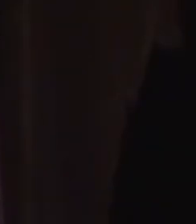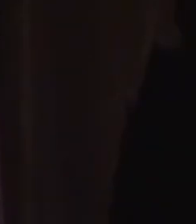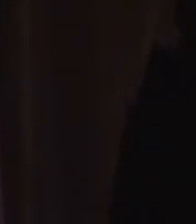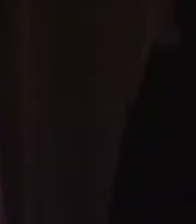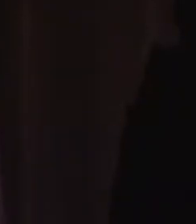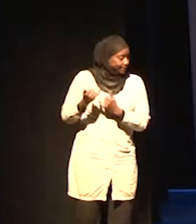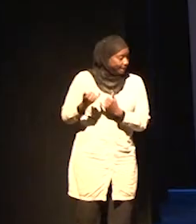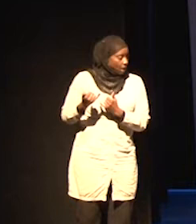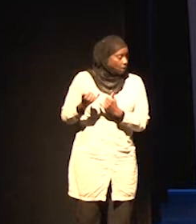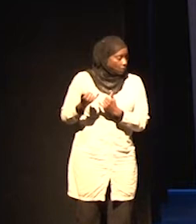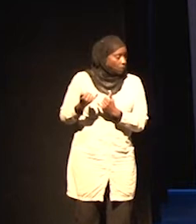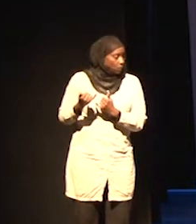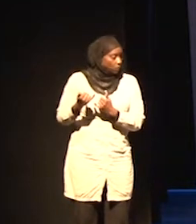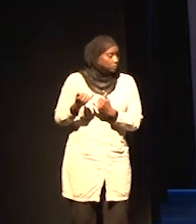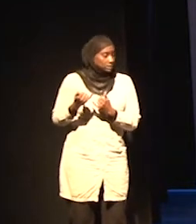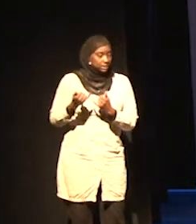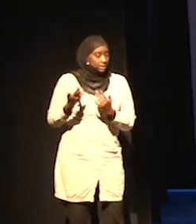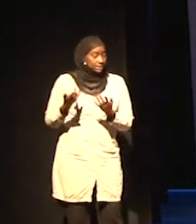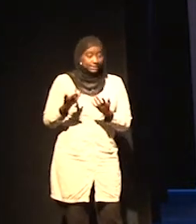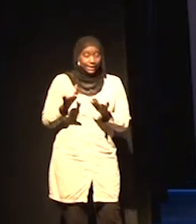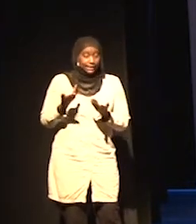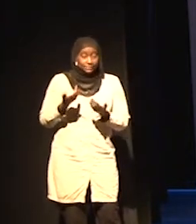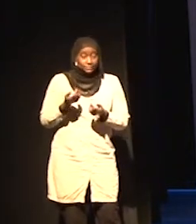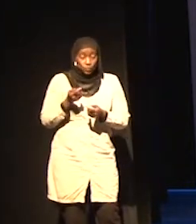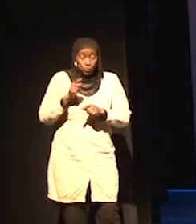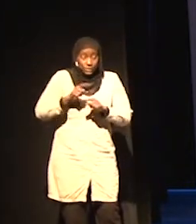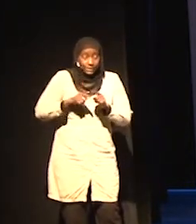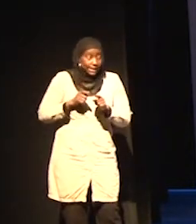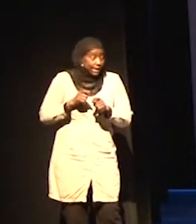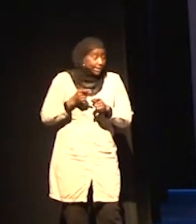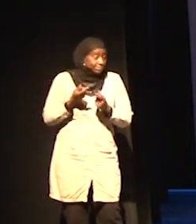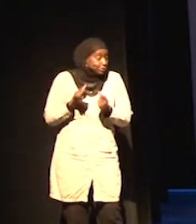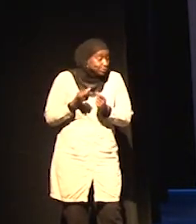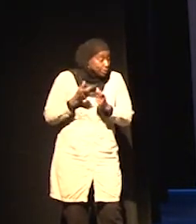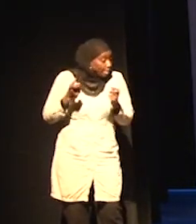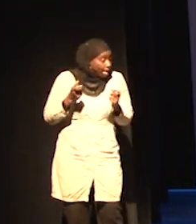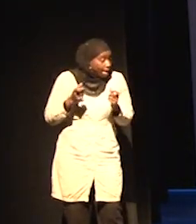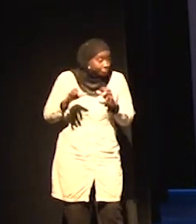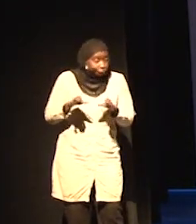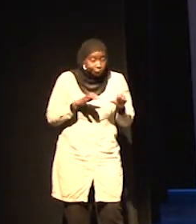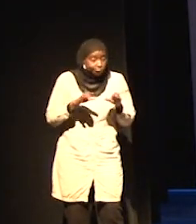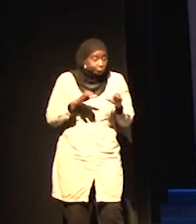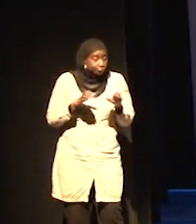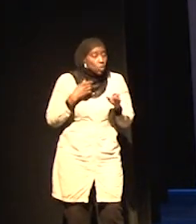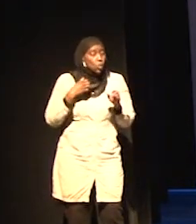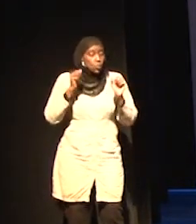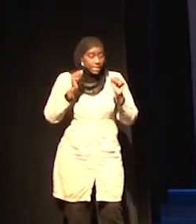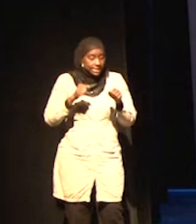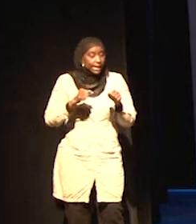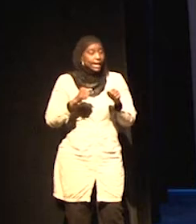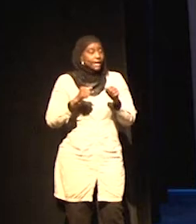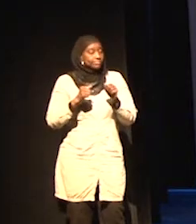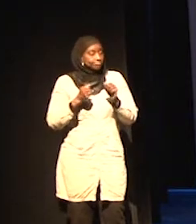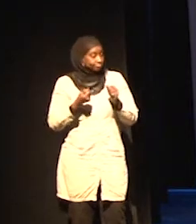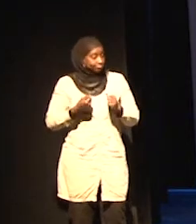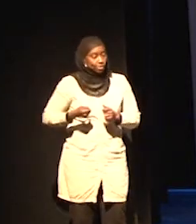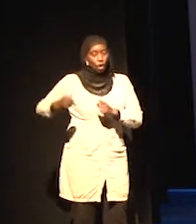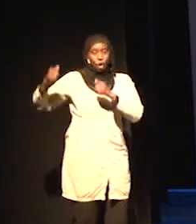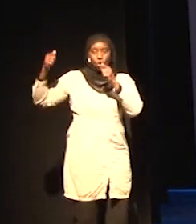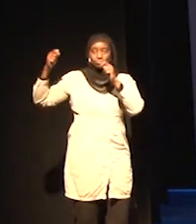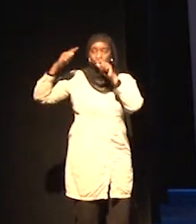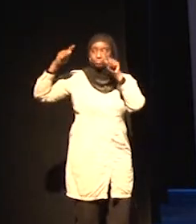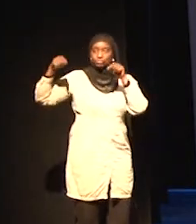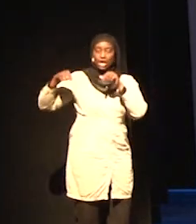of our home. This is the least we can do. And they had the sign facing the exit